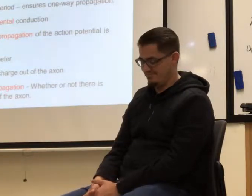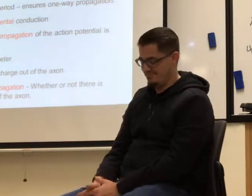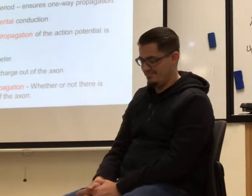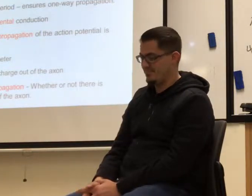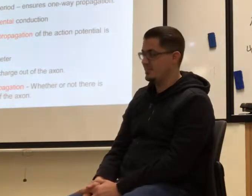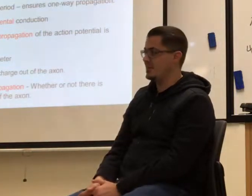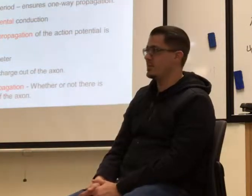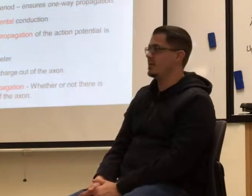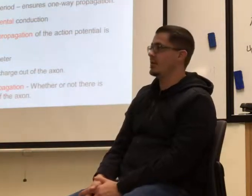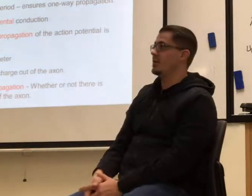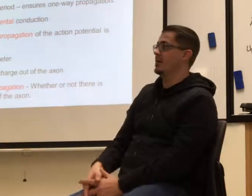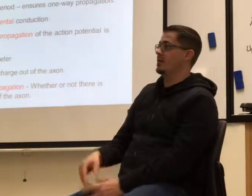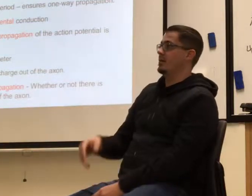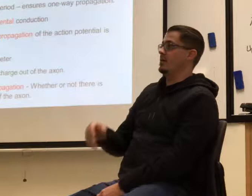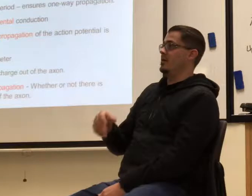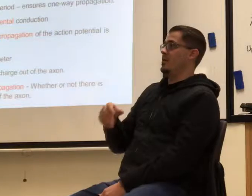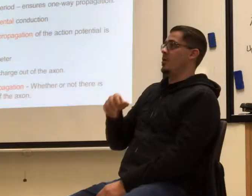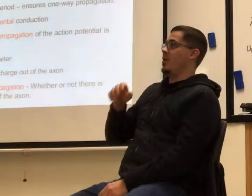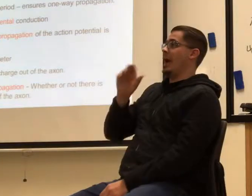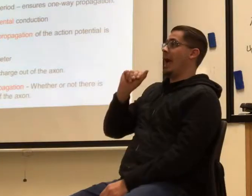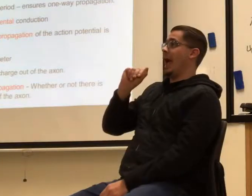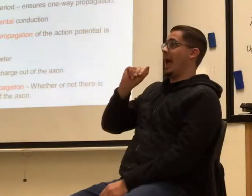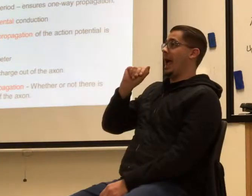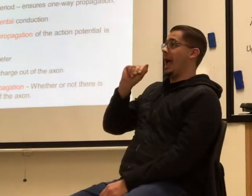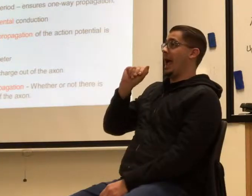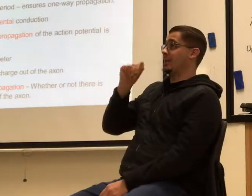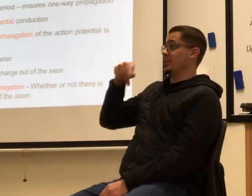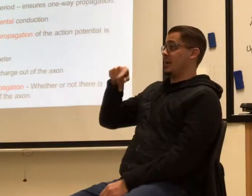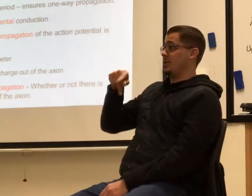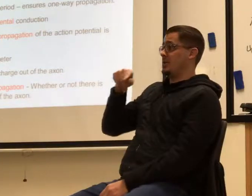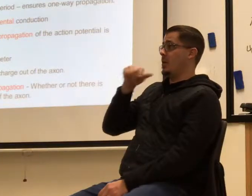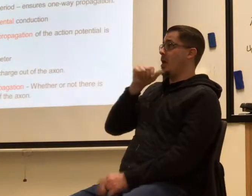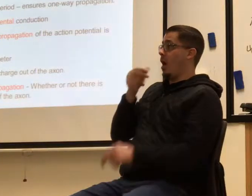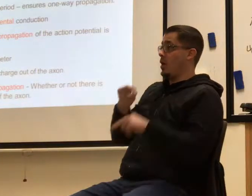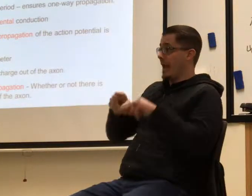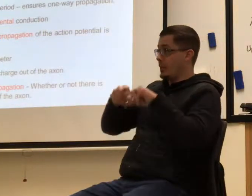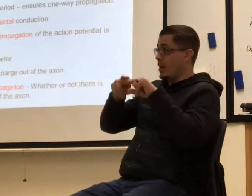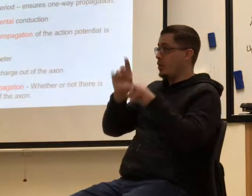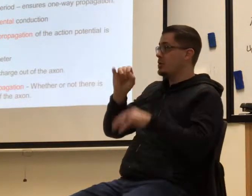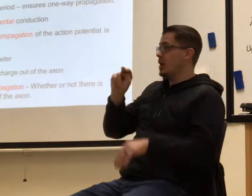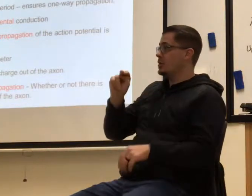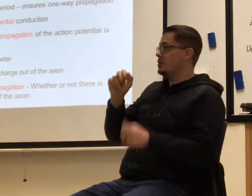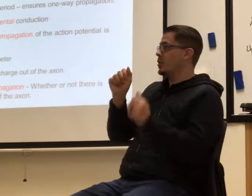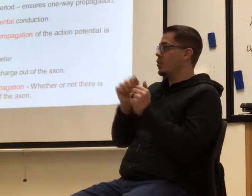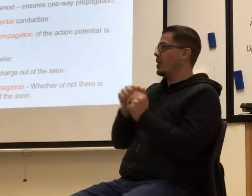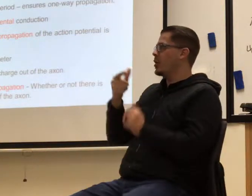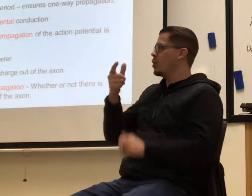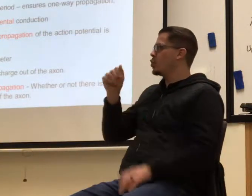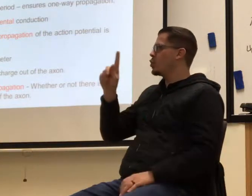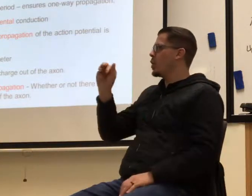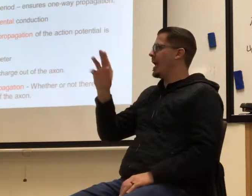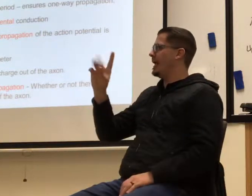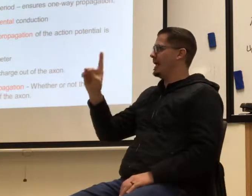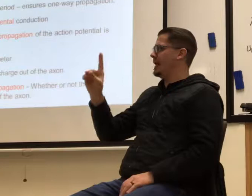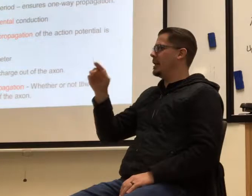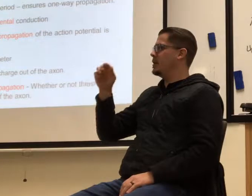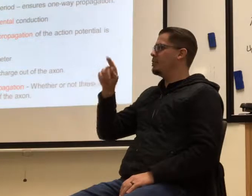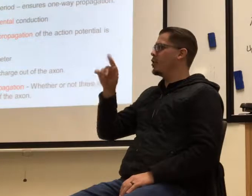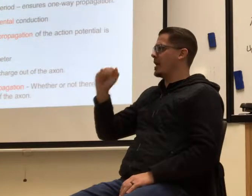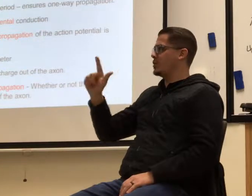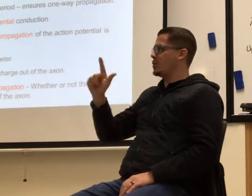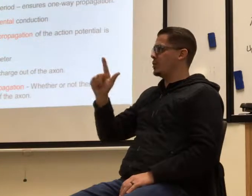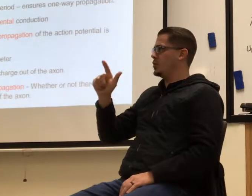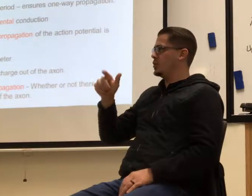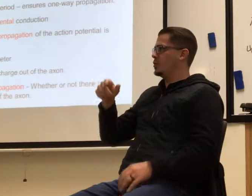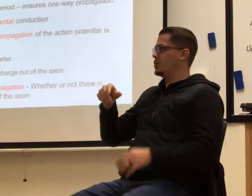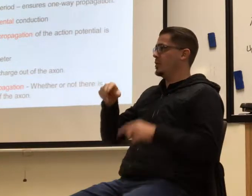So compare action potential, non-decremental conduction with graded potentials. Go back and look at your notes.